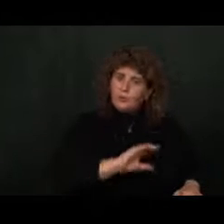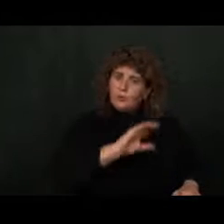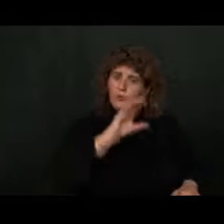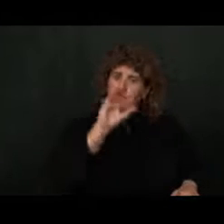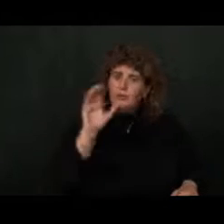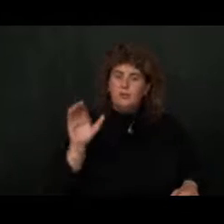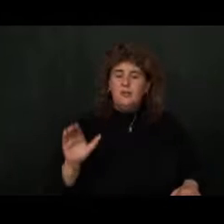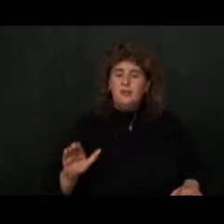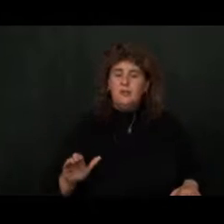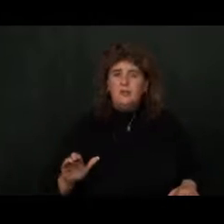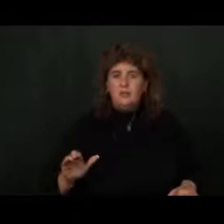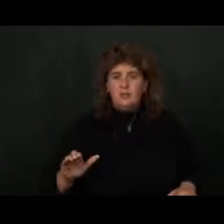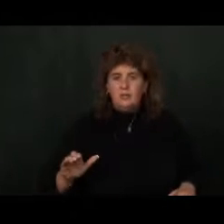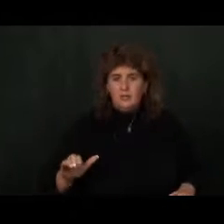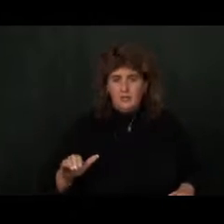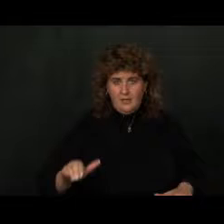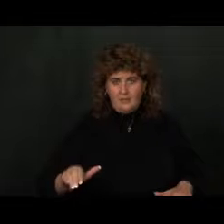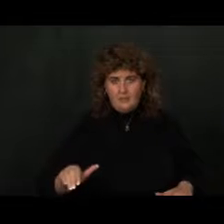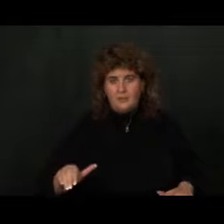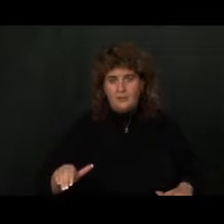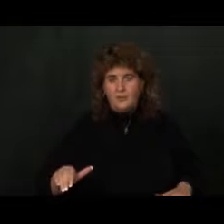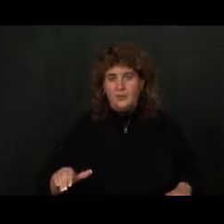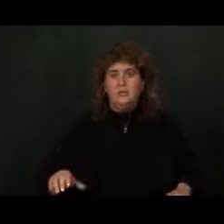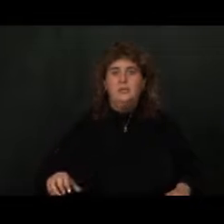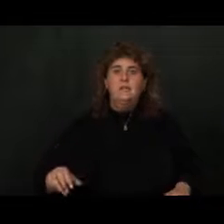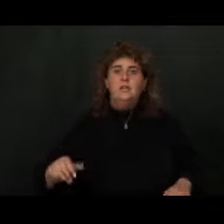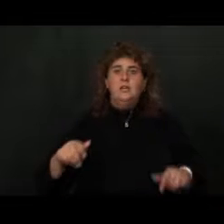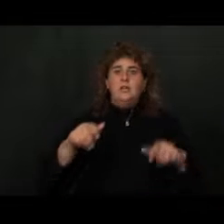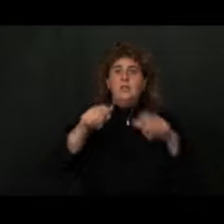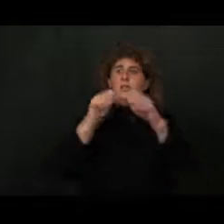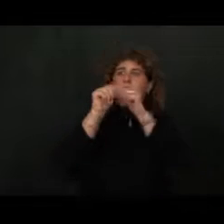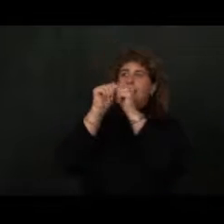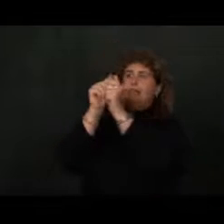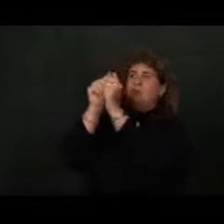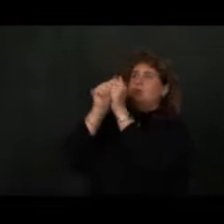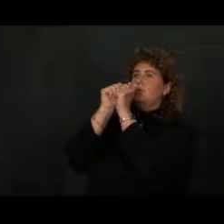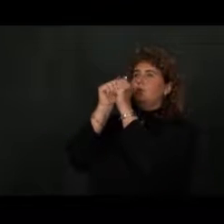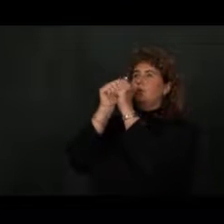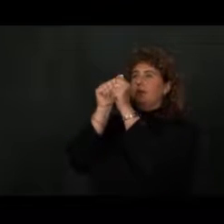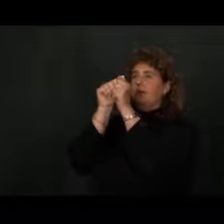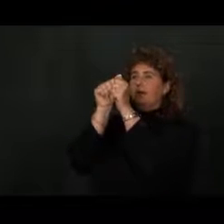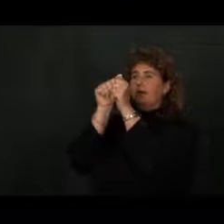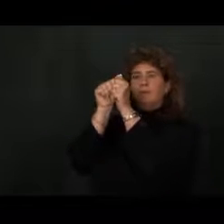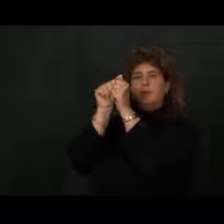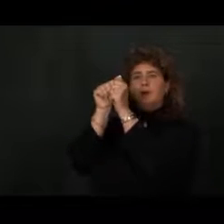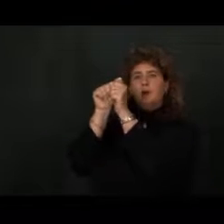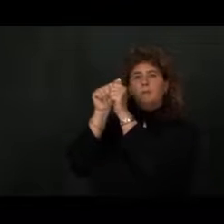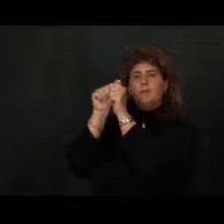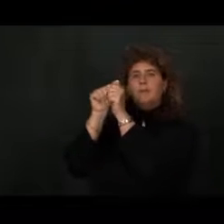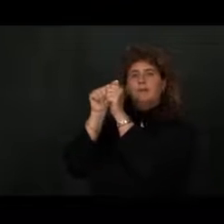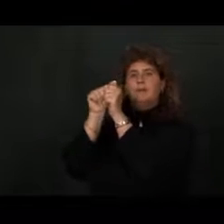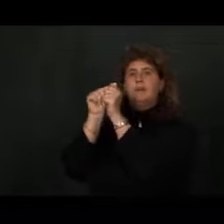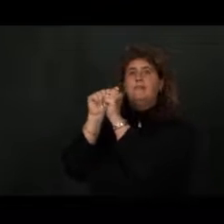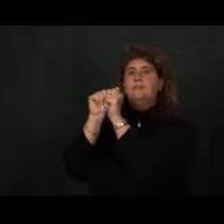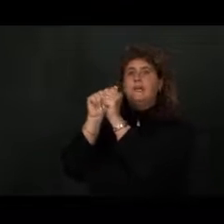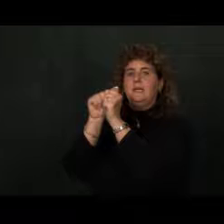zone surrounding the colony. All right? You can see through that blood agar plate if it's beta